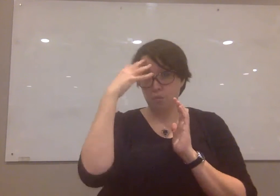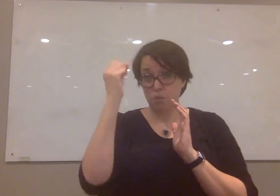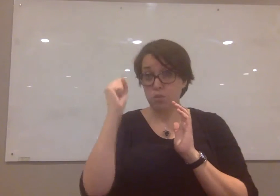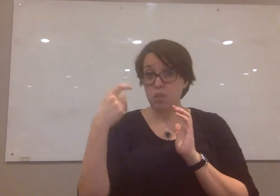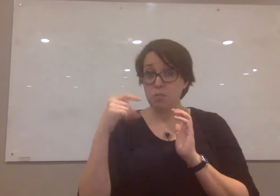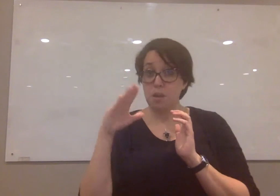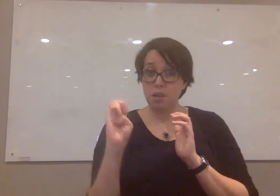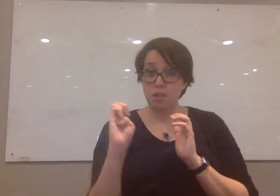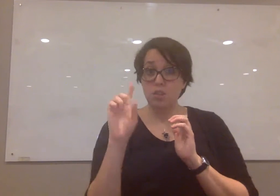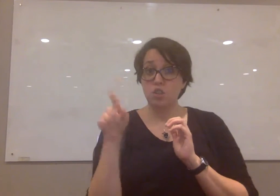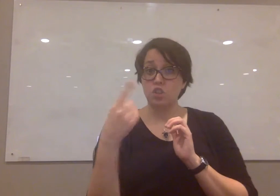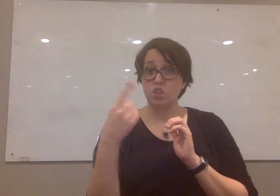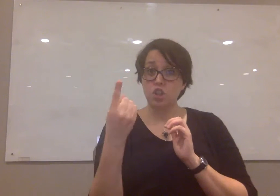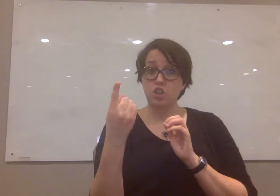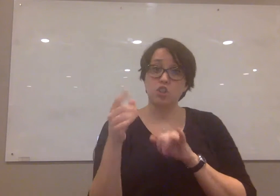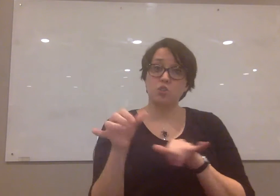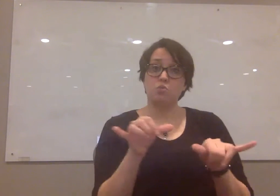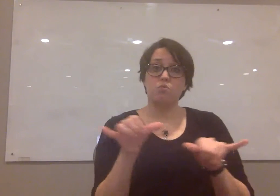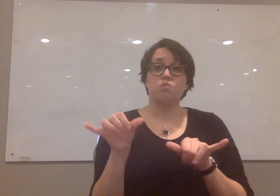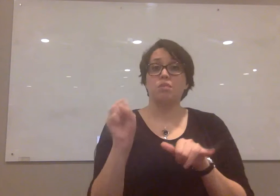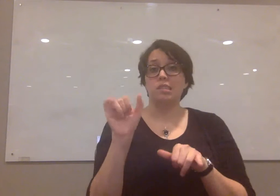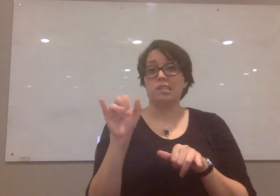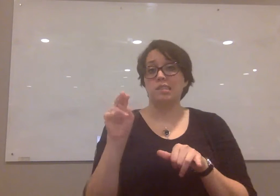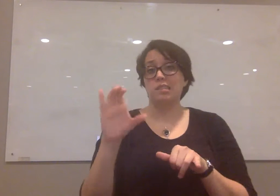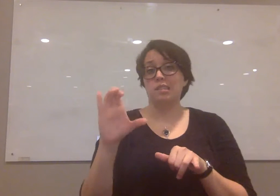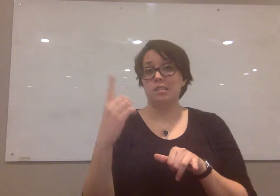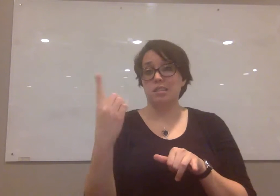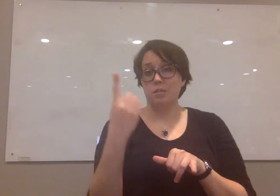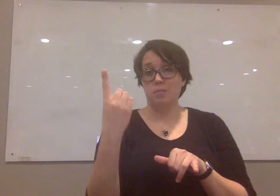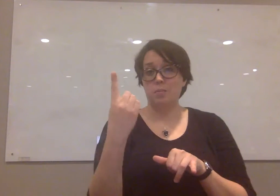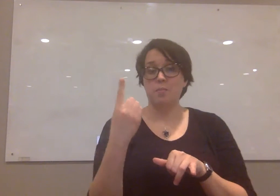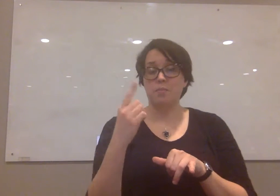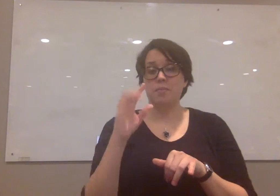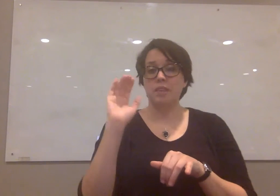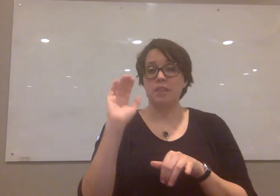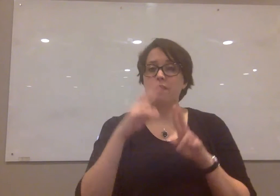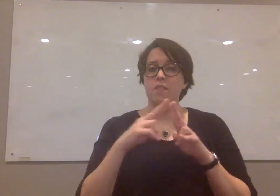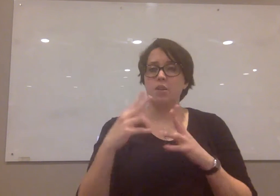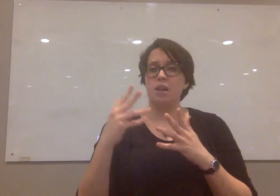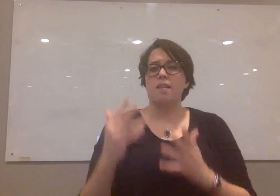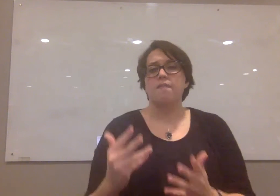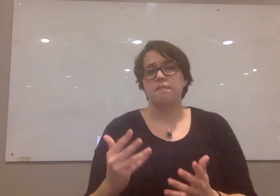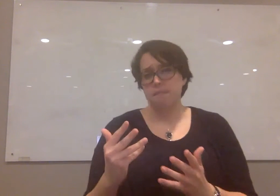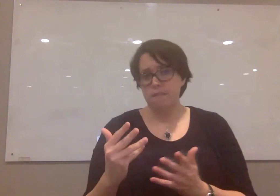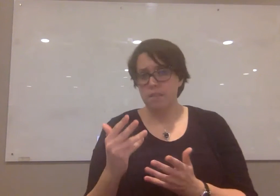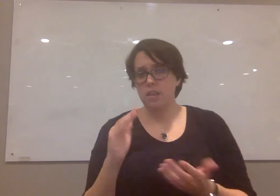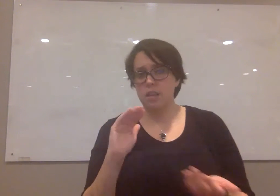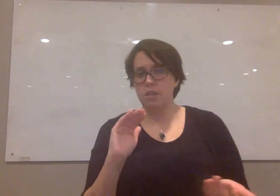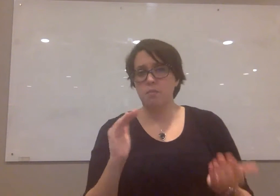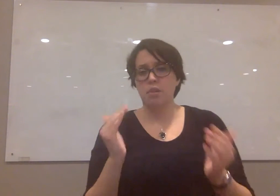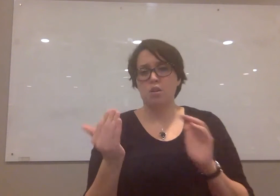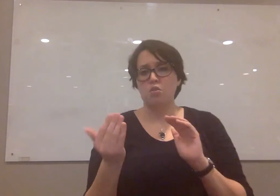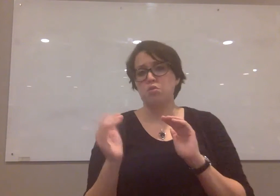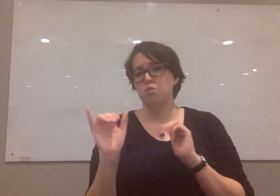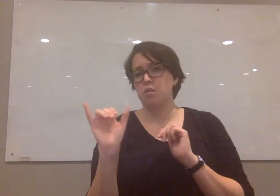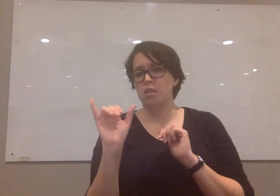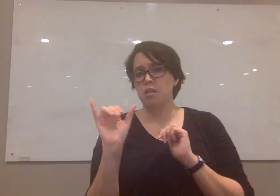just to synchronize something. So it just seems very, very heavyweight as compared to, I don't know, like a